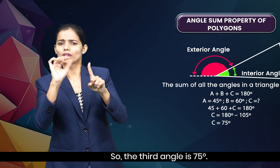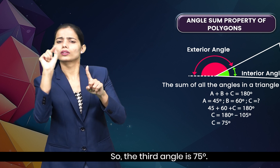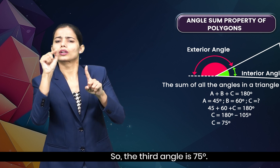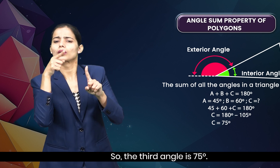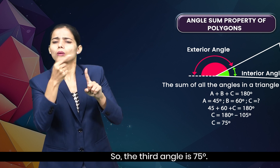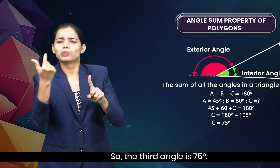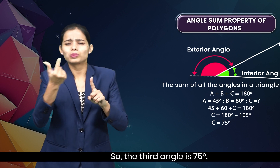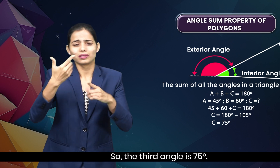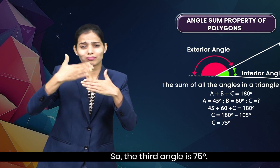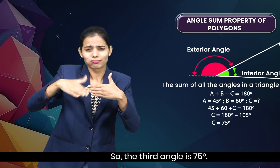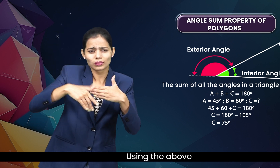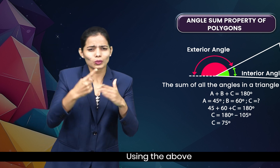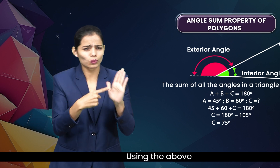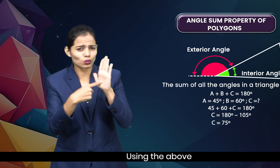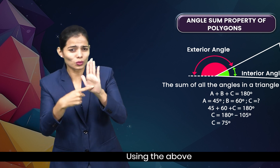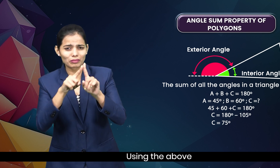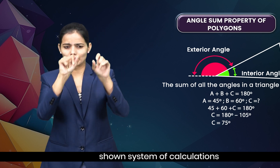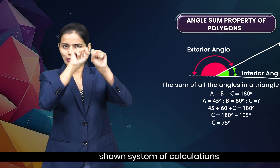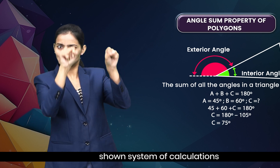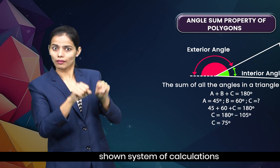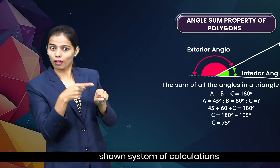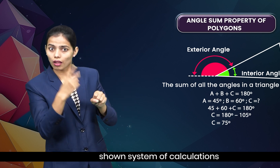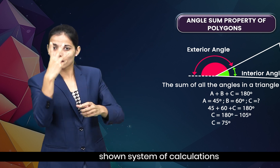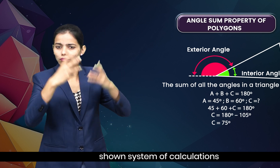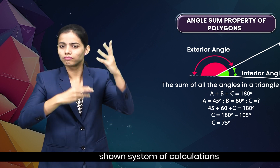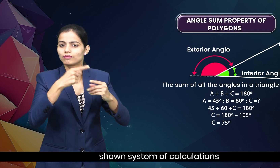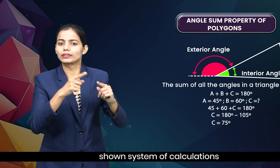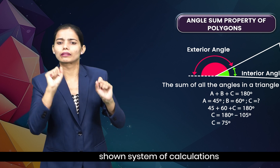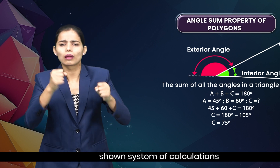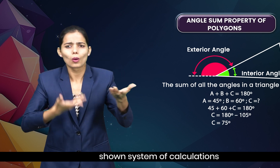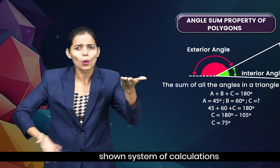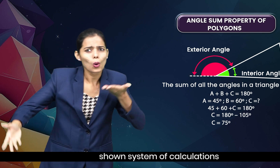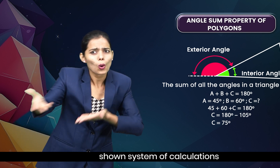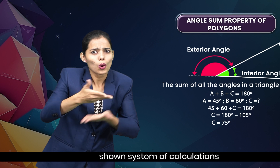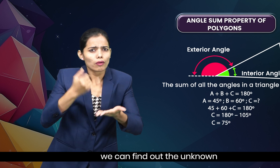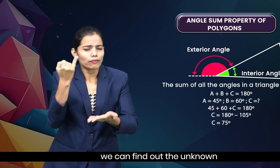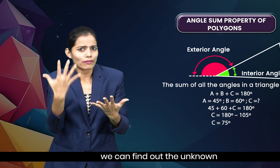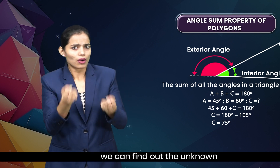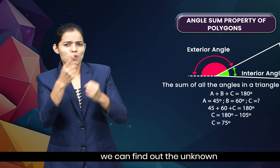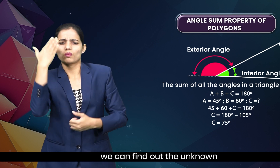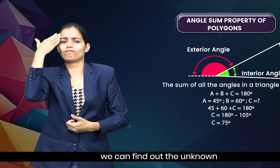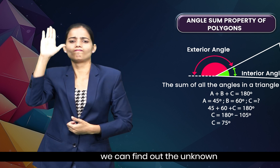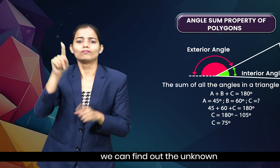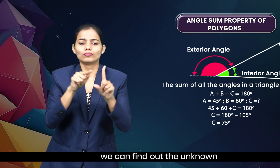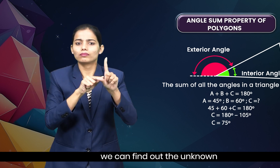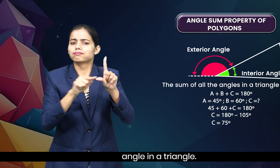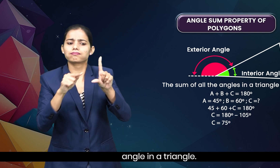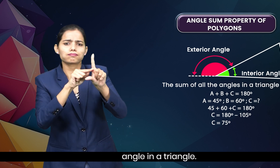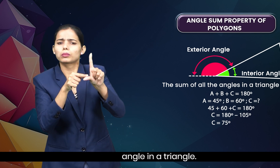is 75 degree. Using the above shown system of calculations, we can find out the unknown angle in